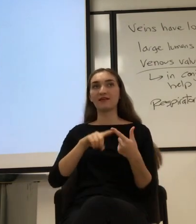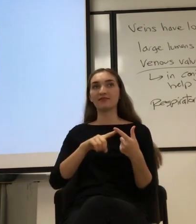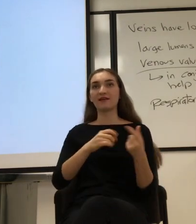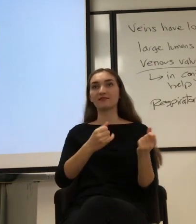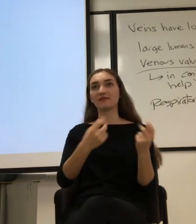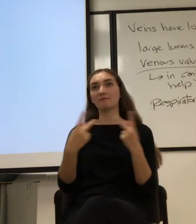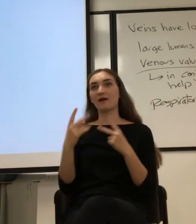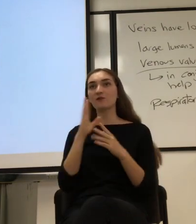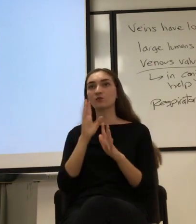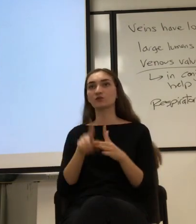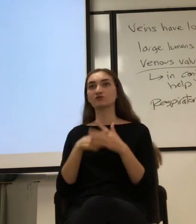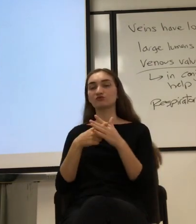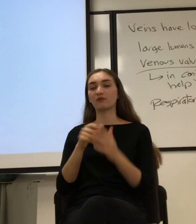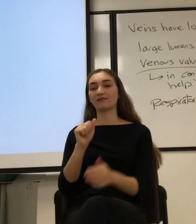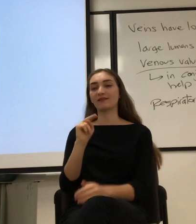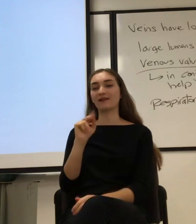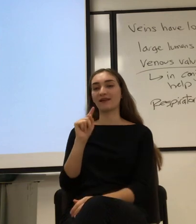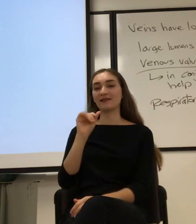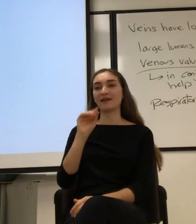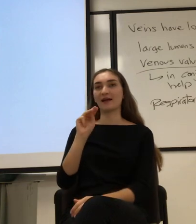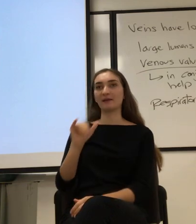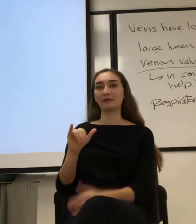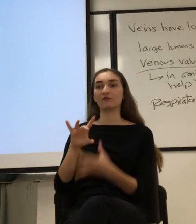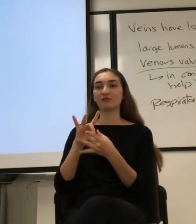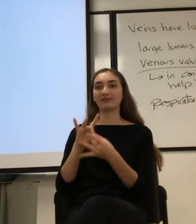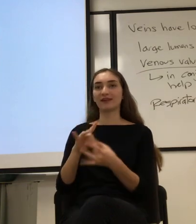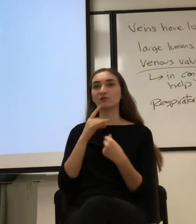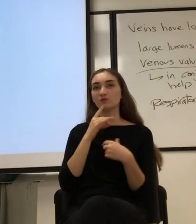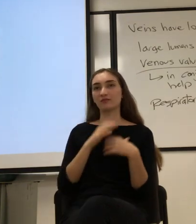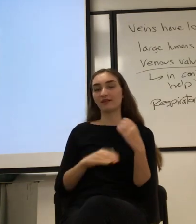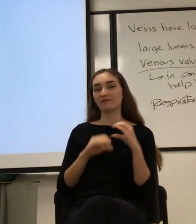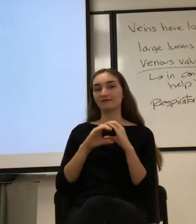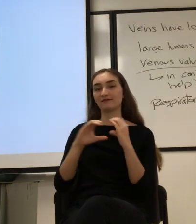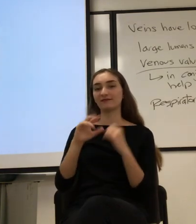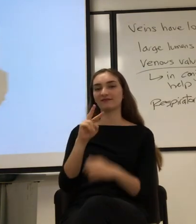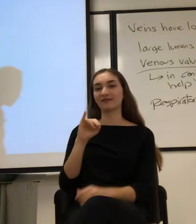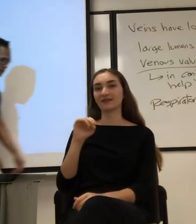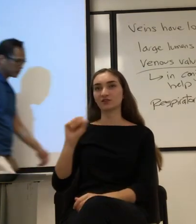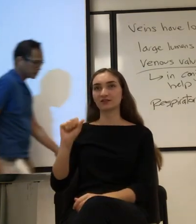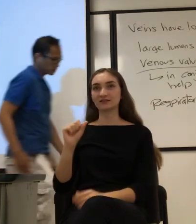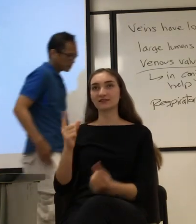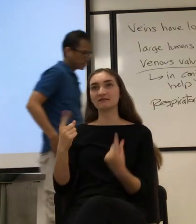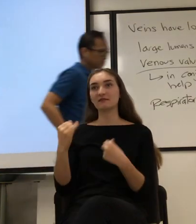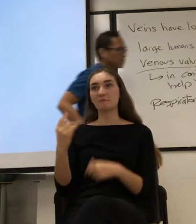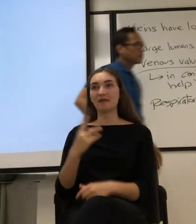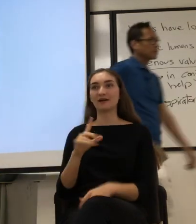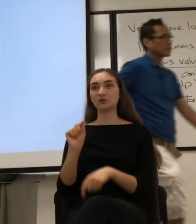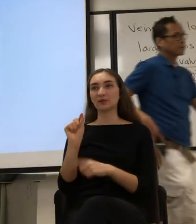start the anatomy of the blood vessels. Come back in about 20 minutes.